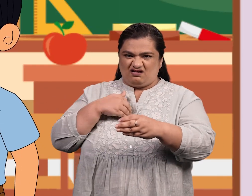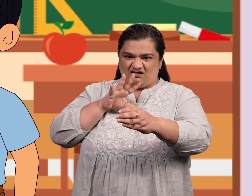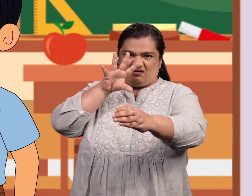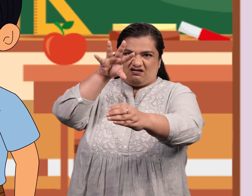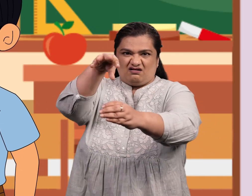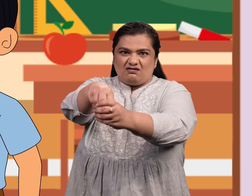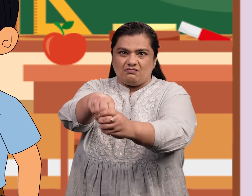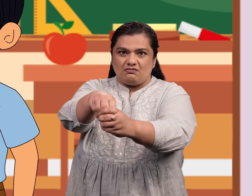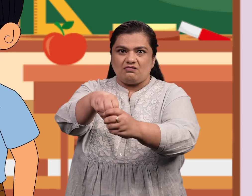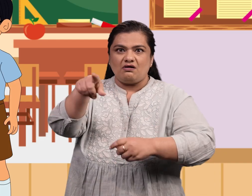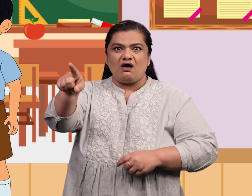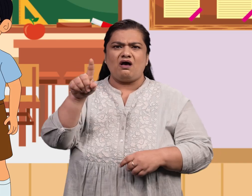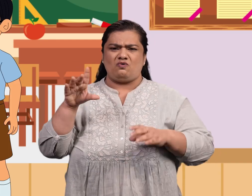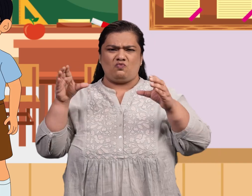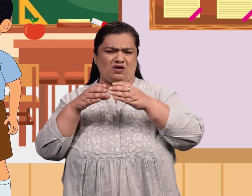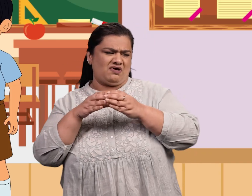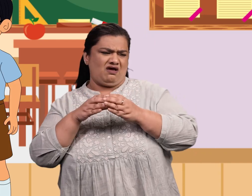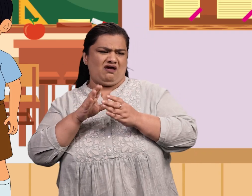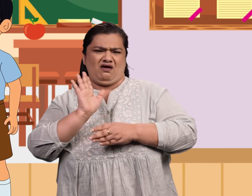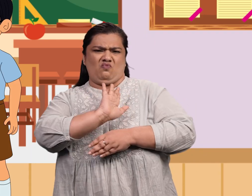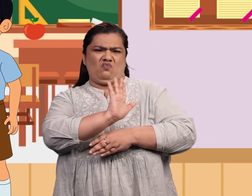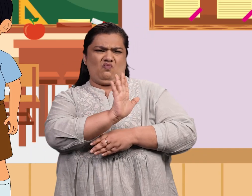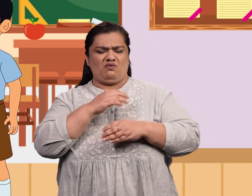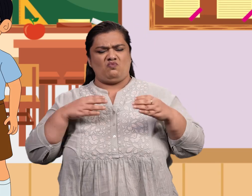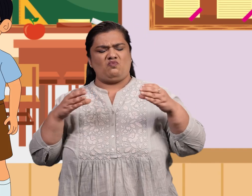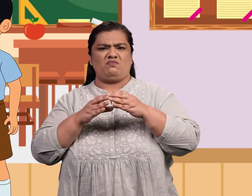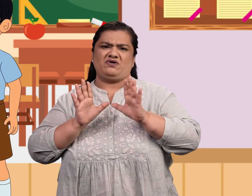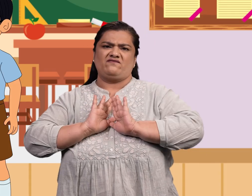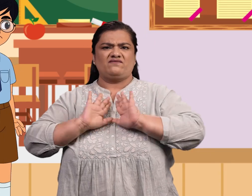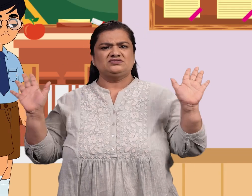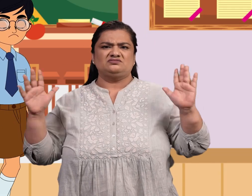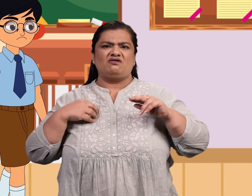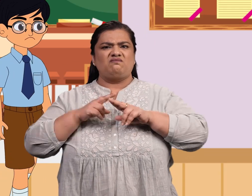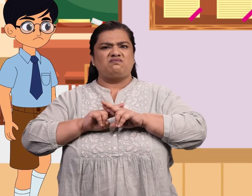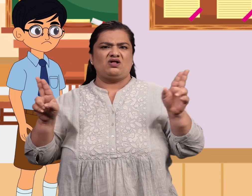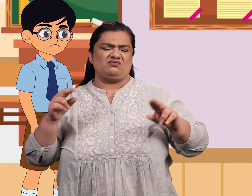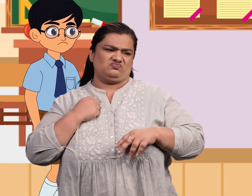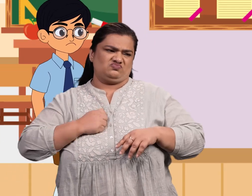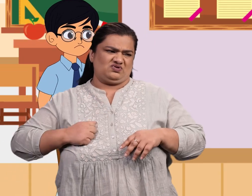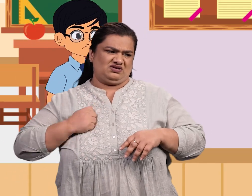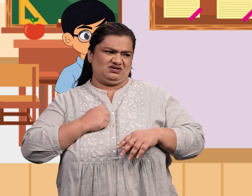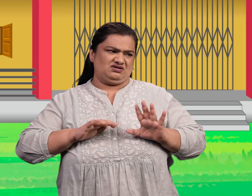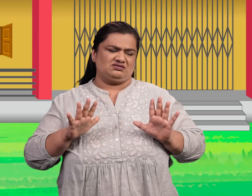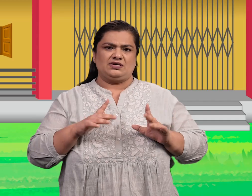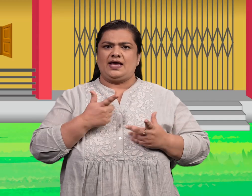"Can I join your team?" "Sorry, Bharat, our team is full."